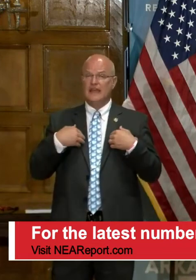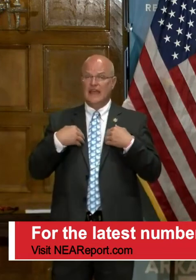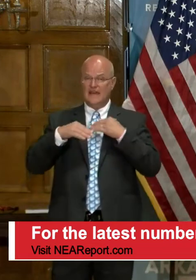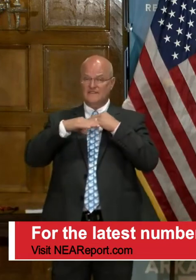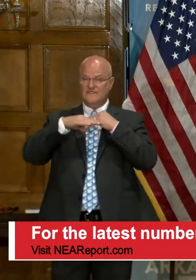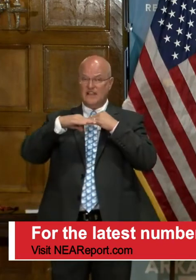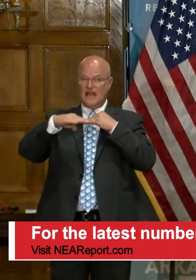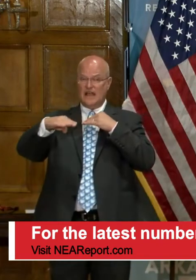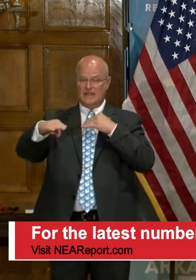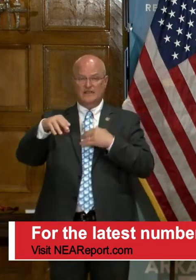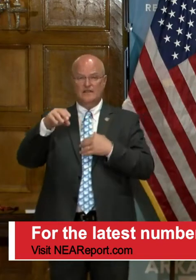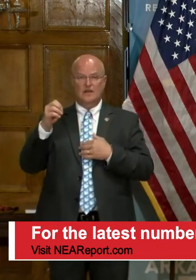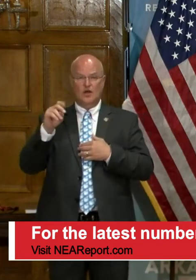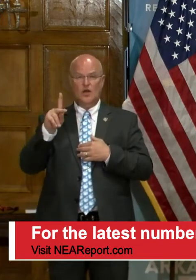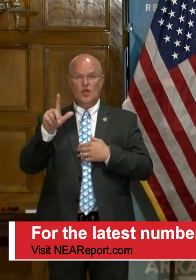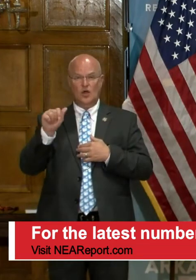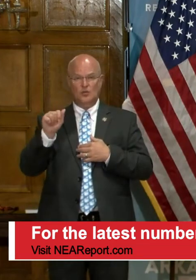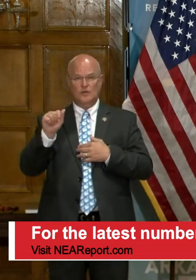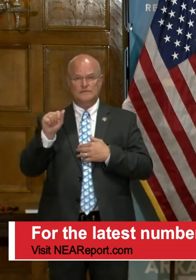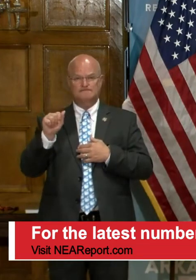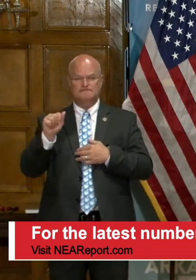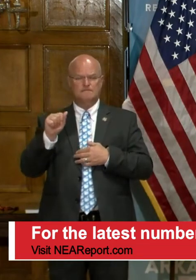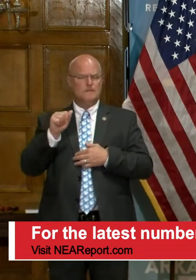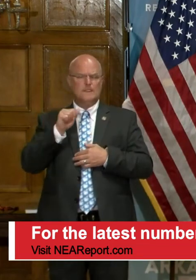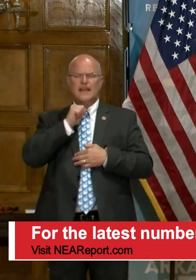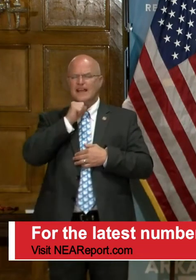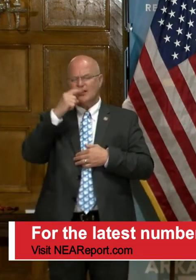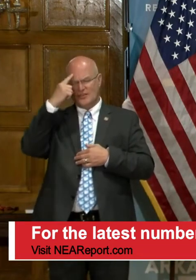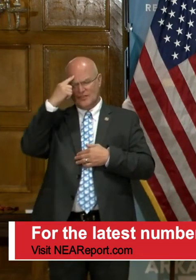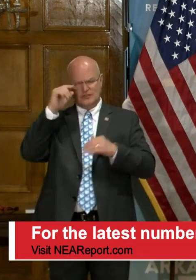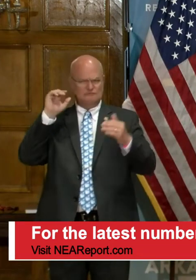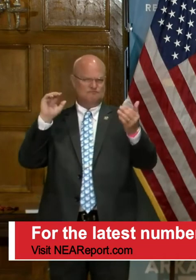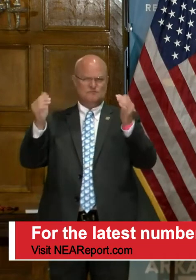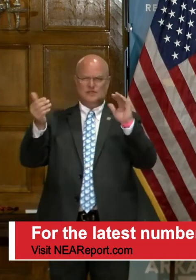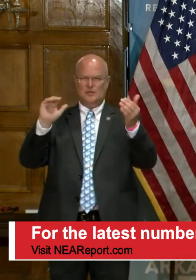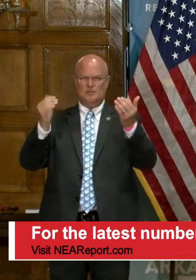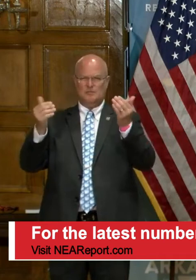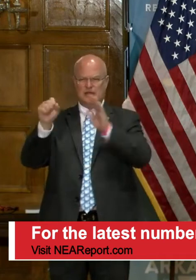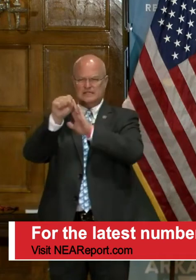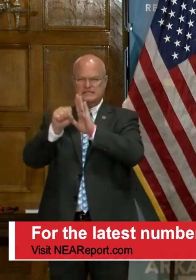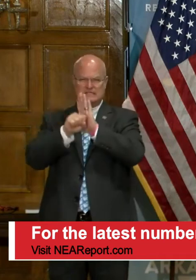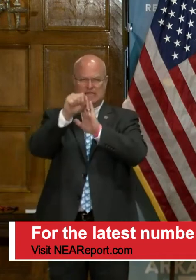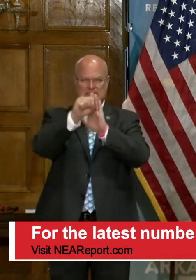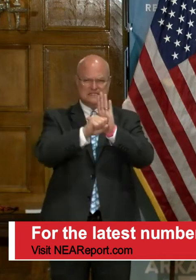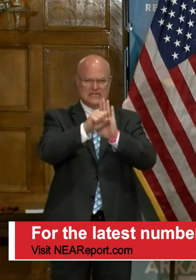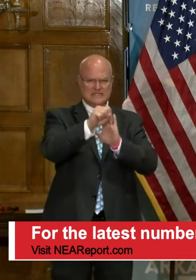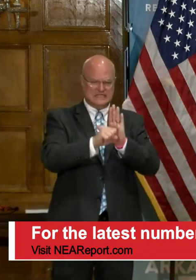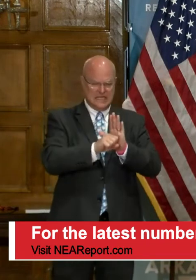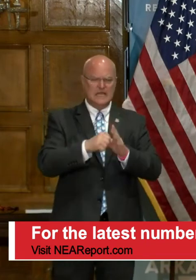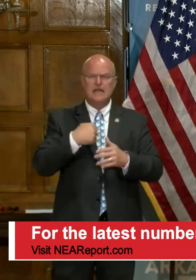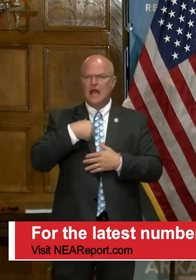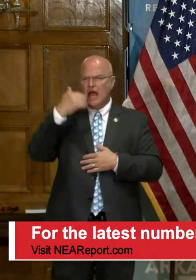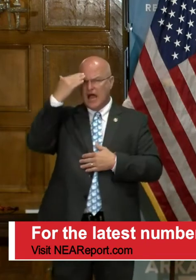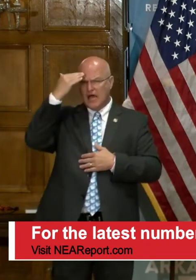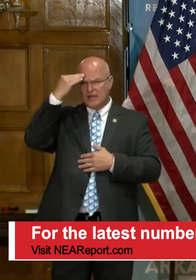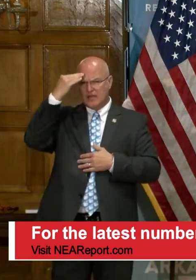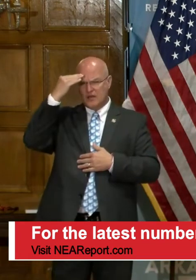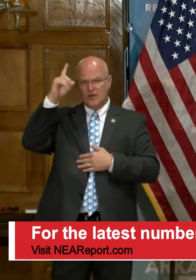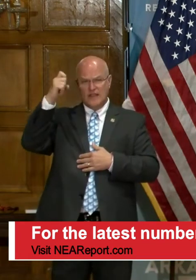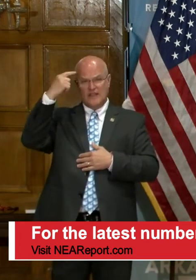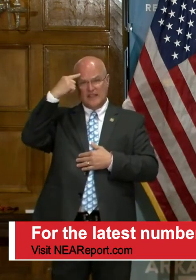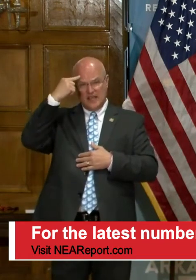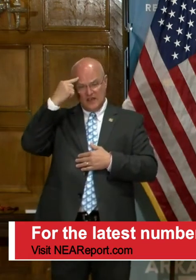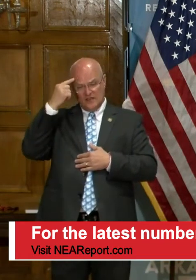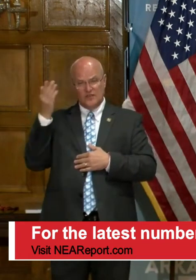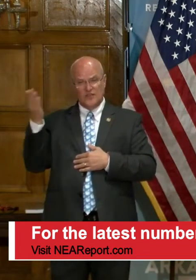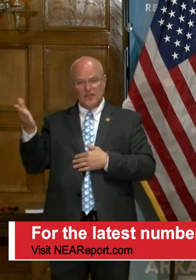it there in Oklahoma. So I just don't think you can make those comparisons very well. And I know that Governor Stitt